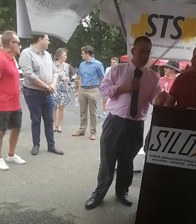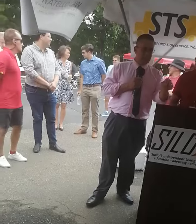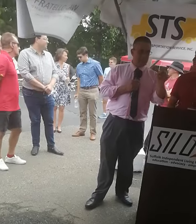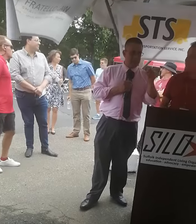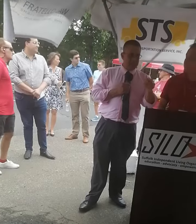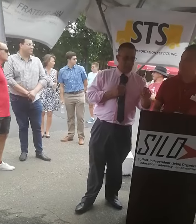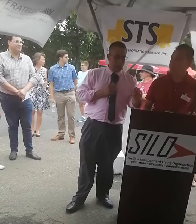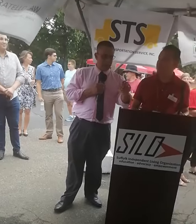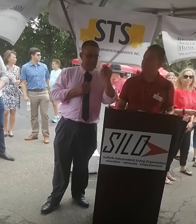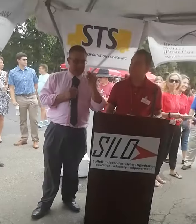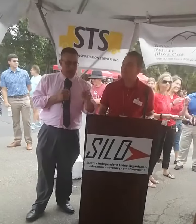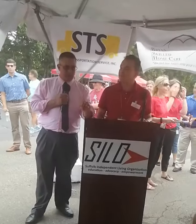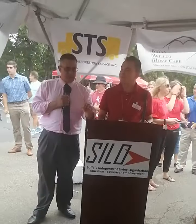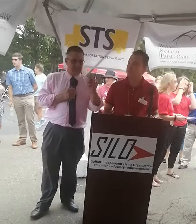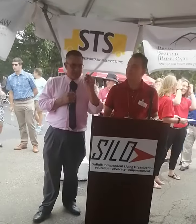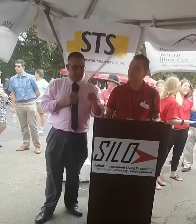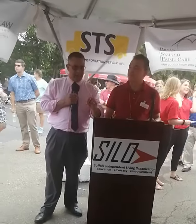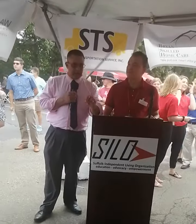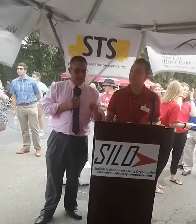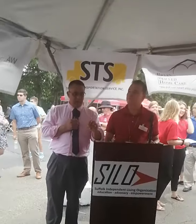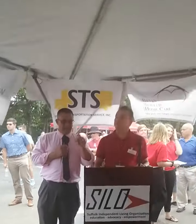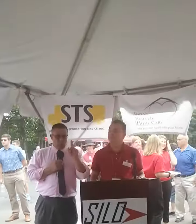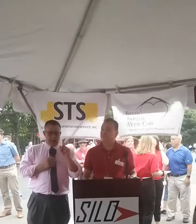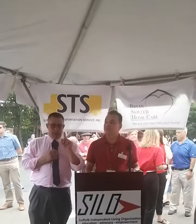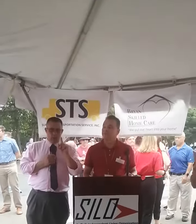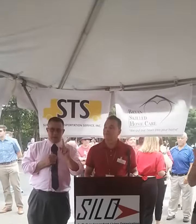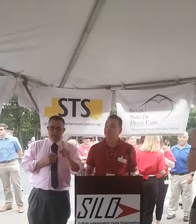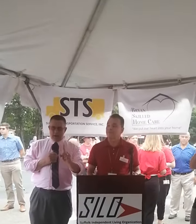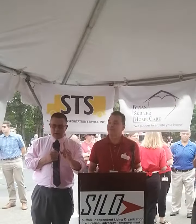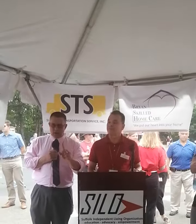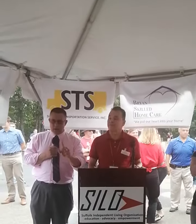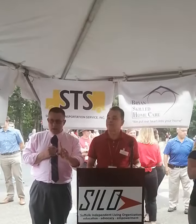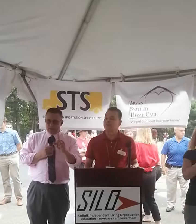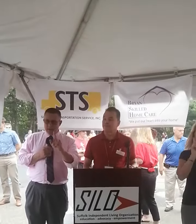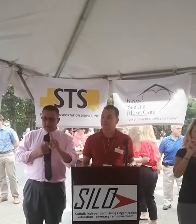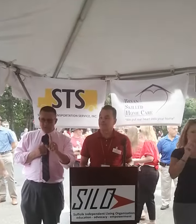the village, to the town, to the county, to the state, is working one